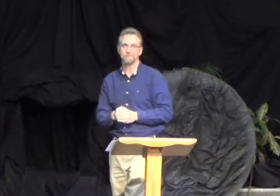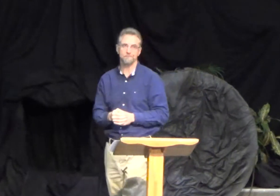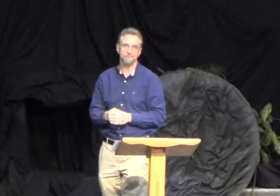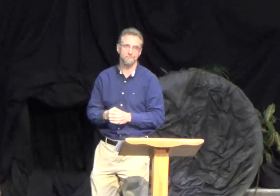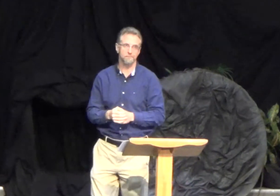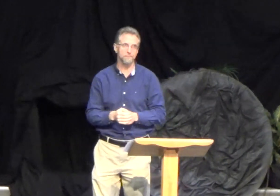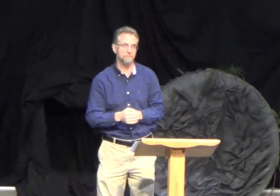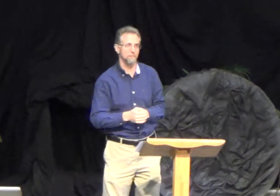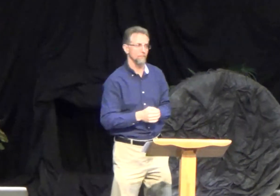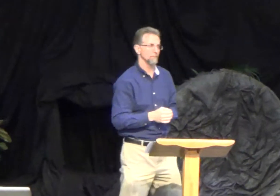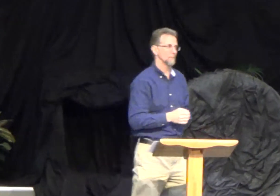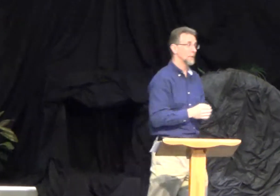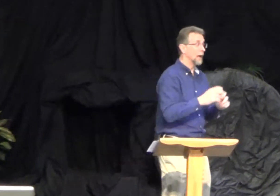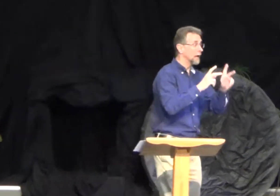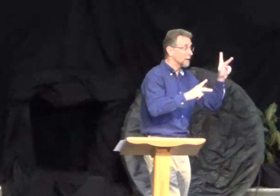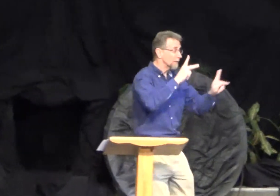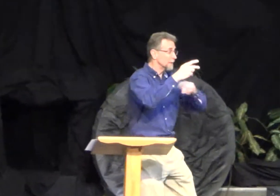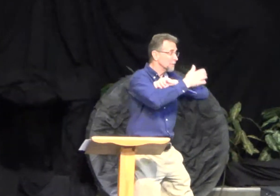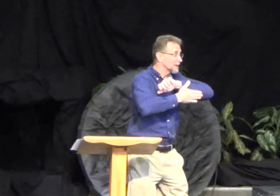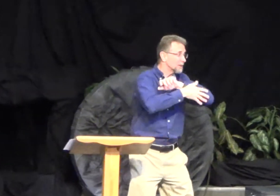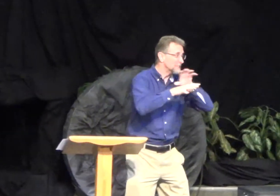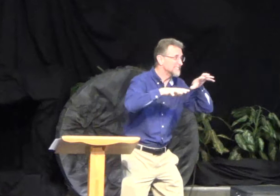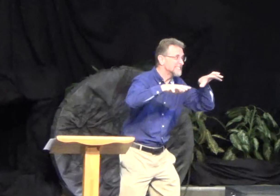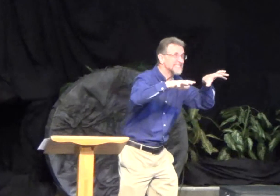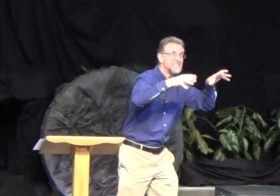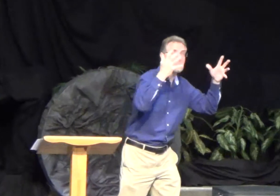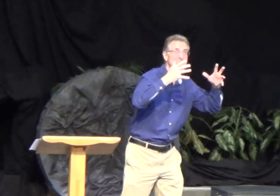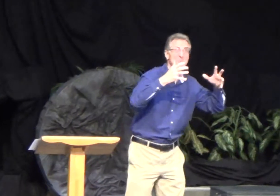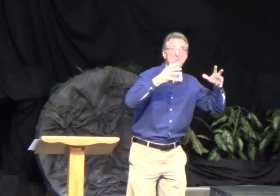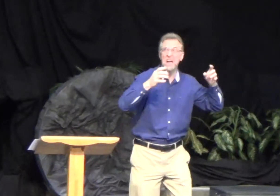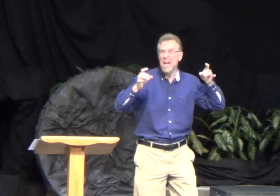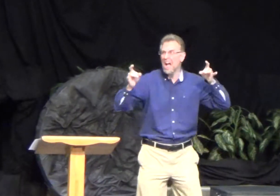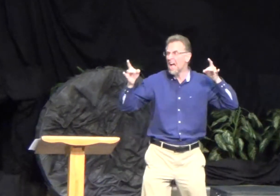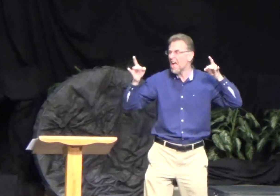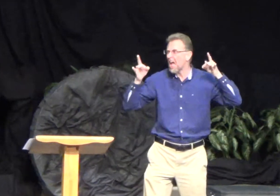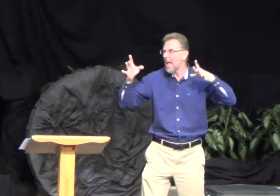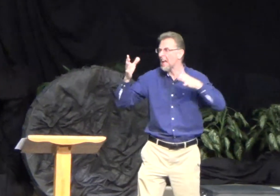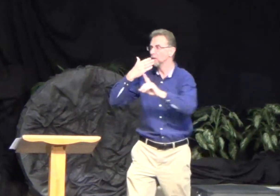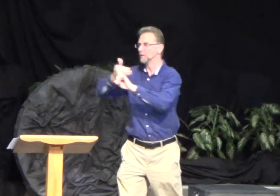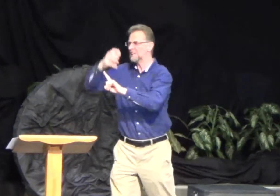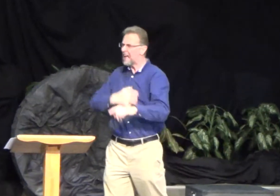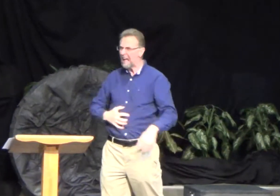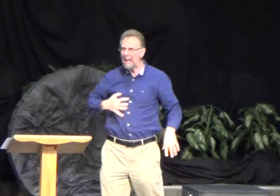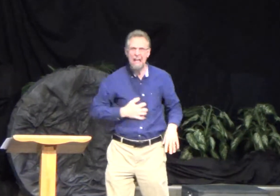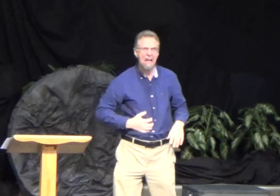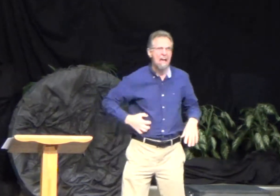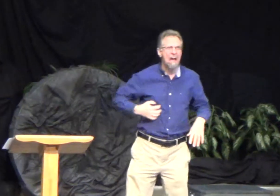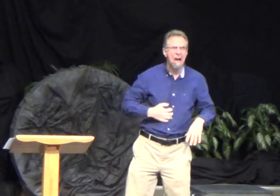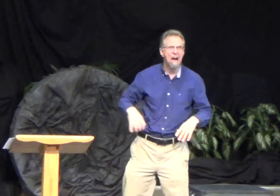Was here in verse 14. The people of the nation there hated him, this